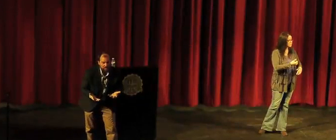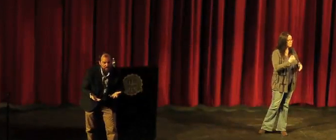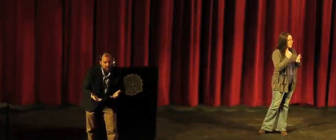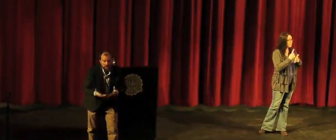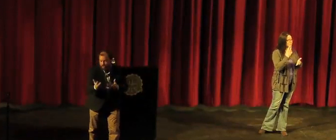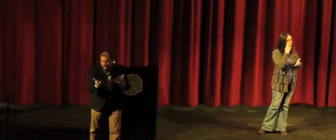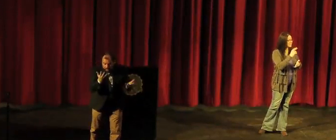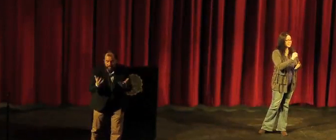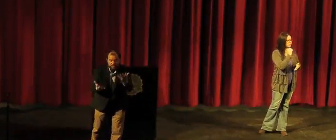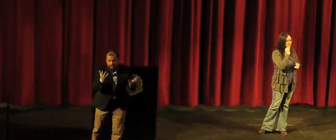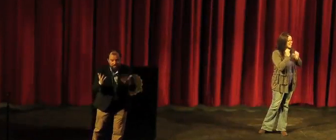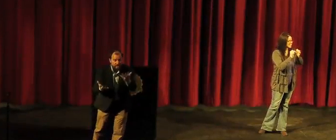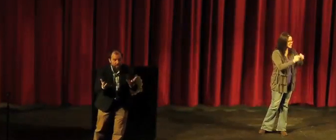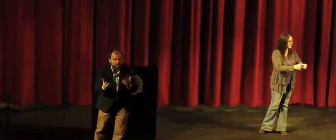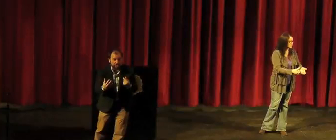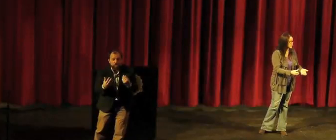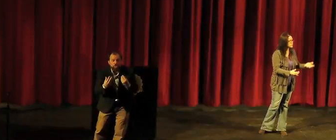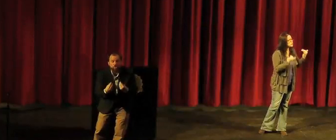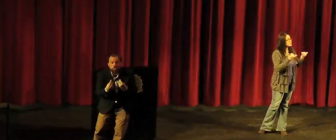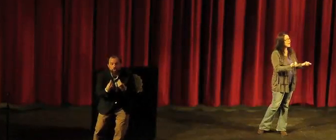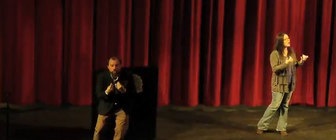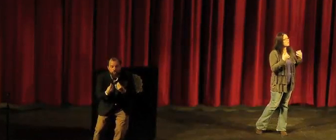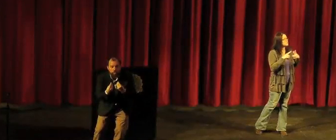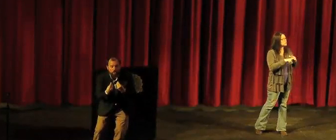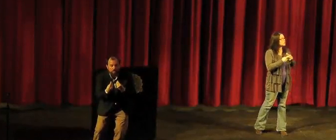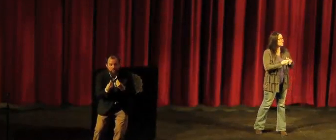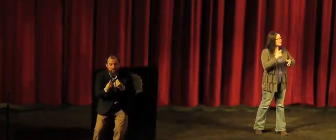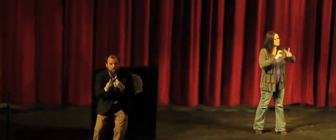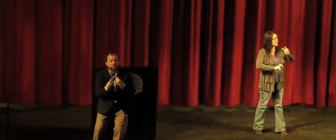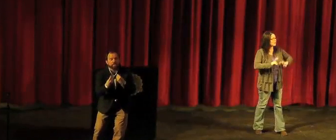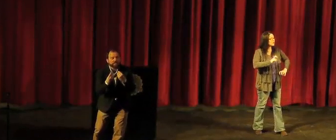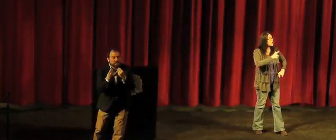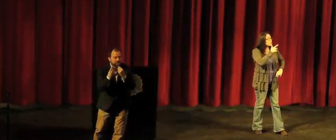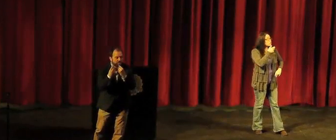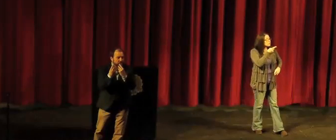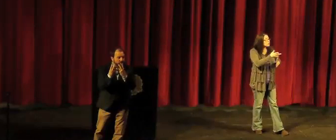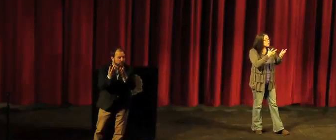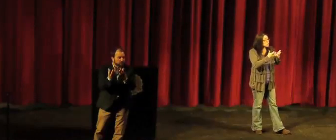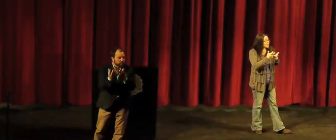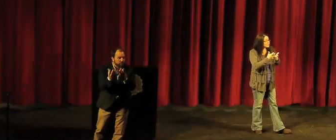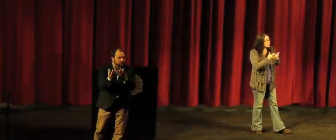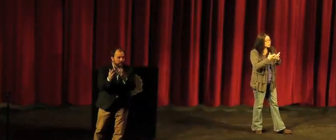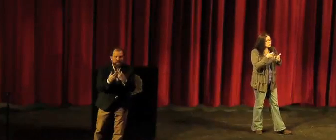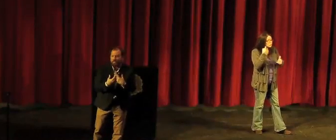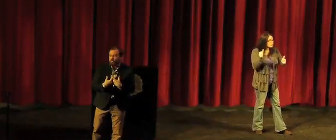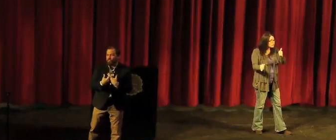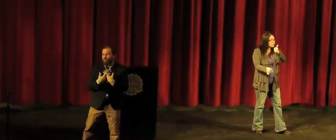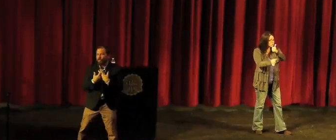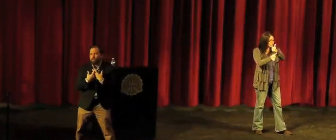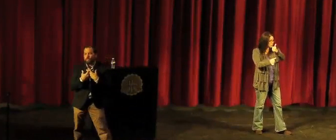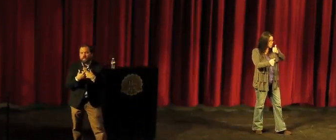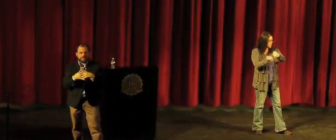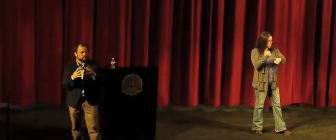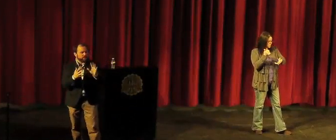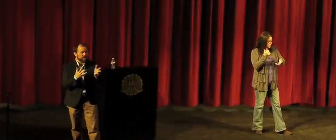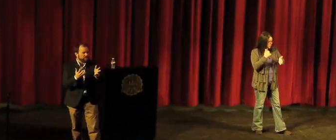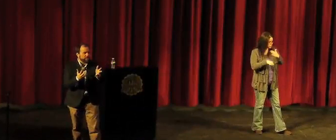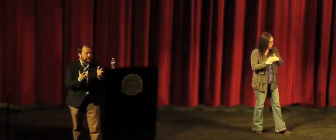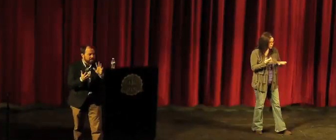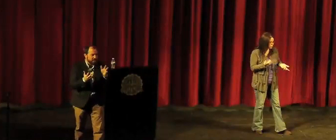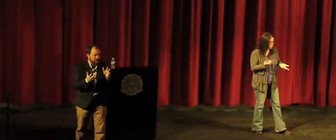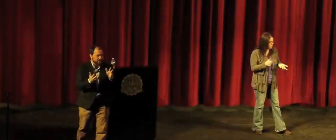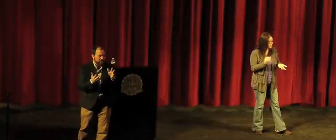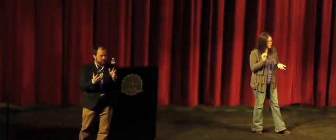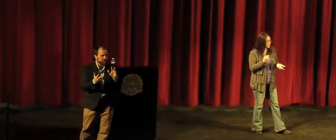in that regard. So now let's start evaluating, who do you want to apprentice yourself to, right? There's no, this is where